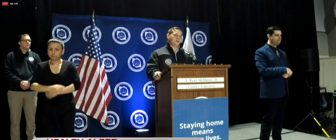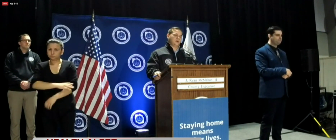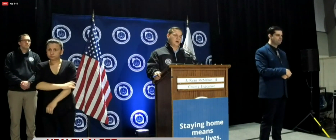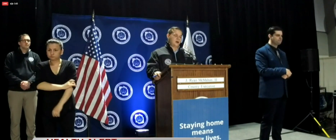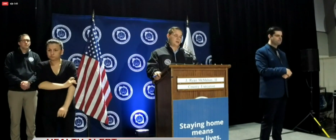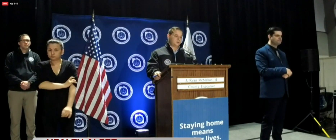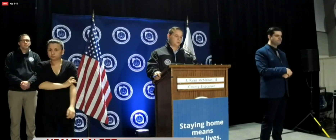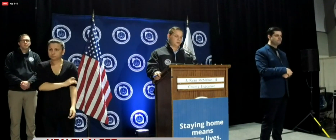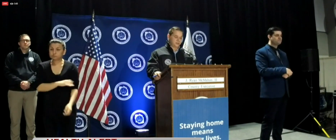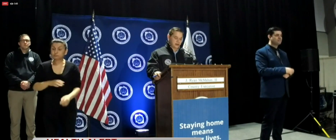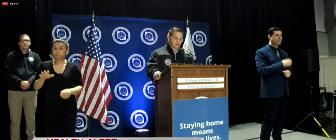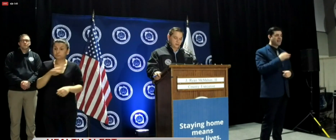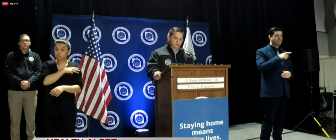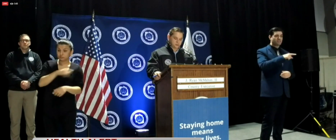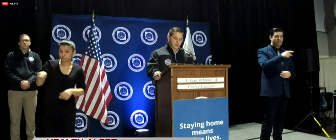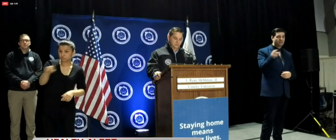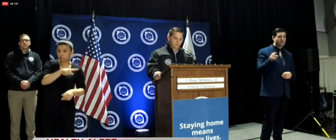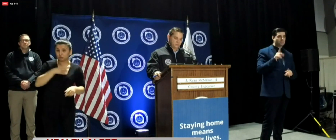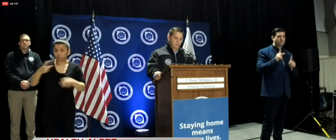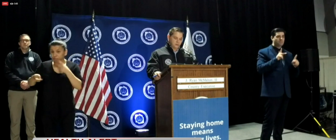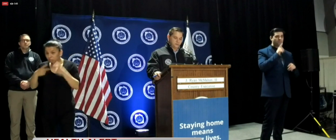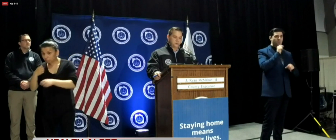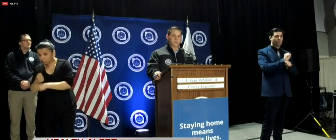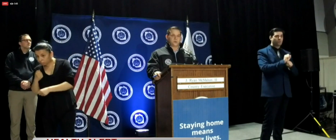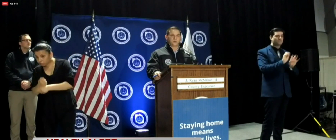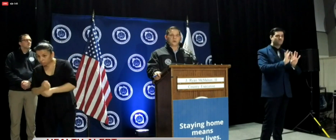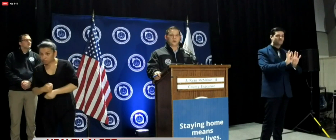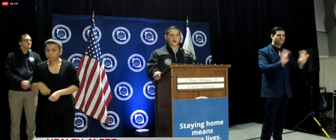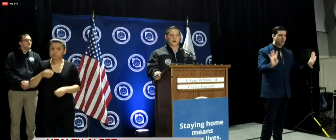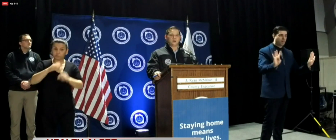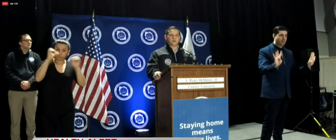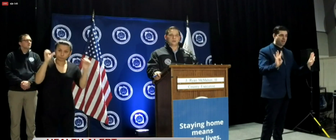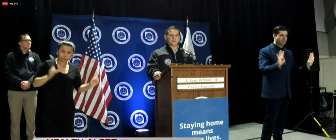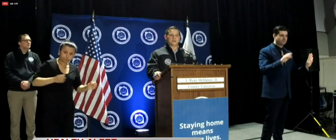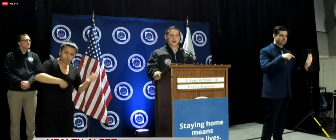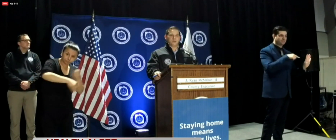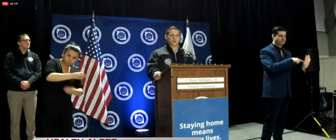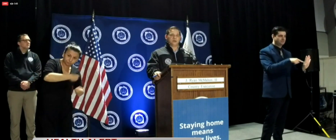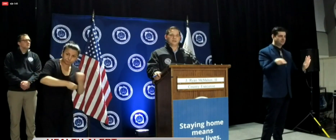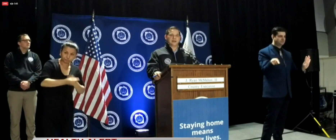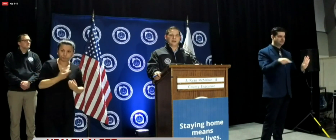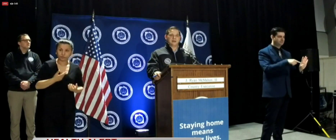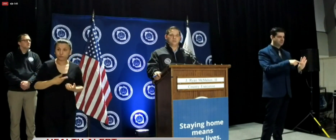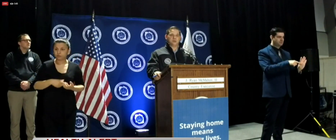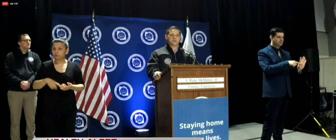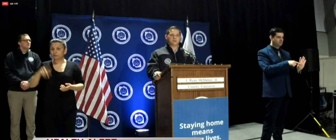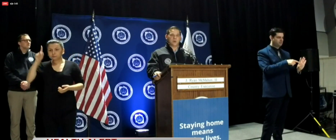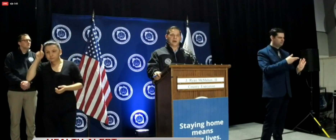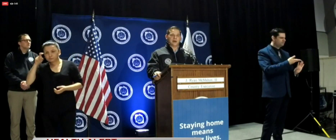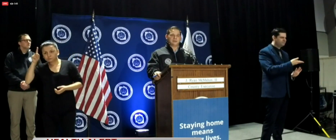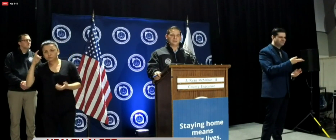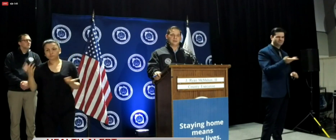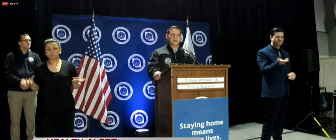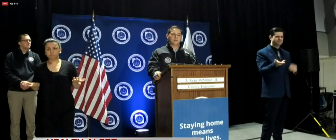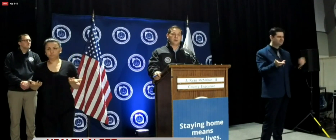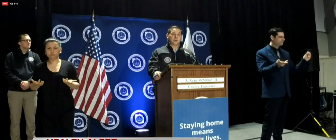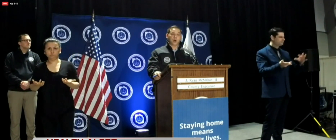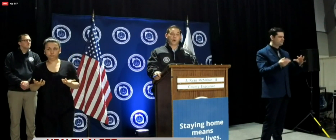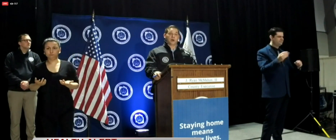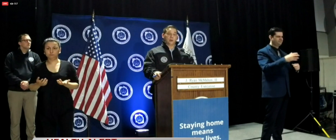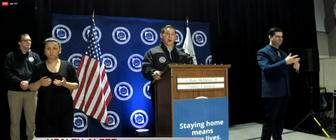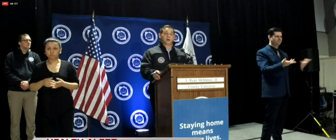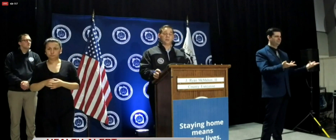workers reaching out to us. We have people who are going to have a pretty good day business-wise,